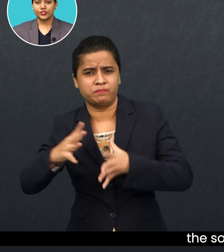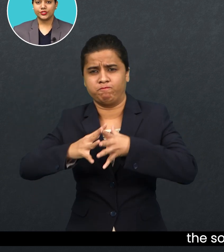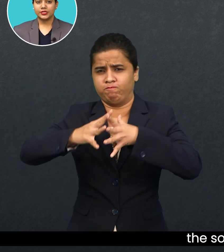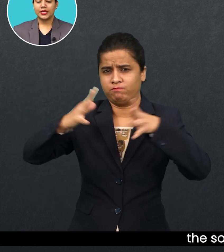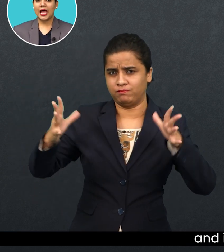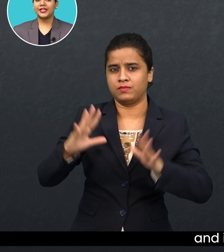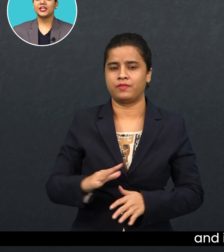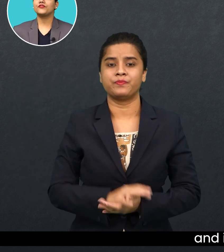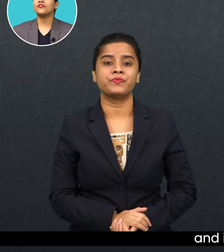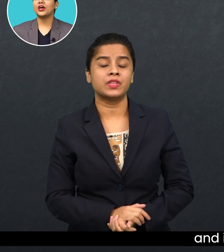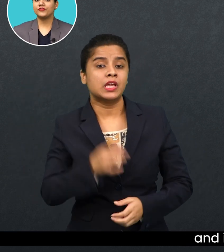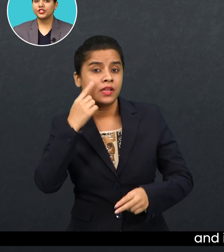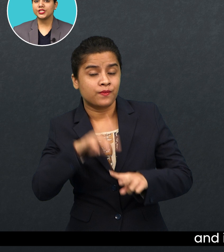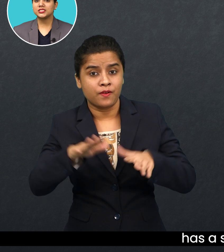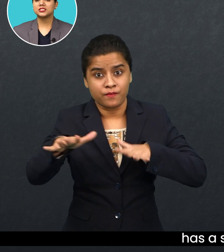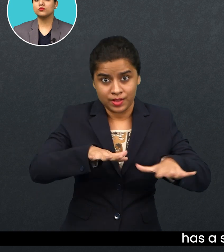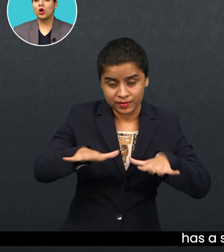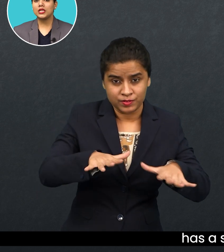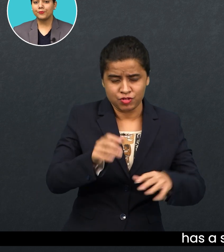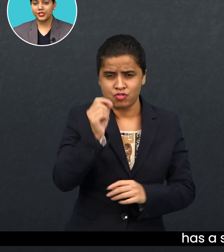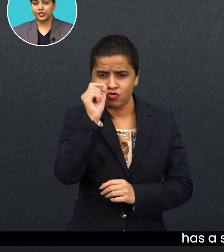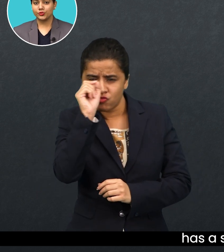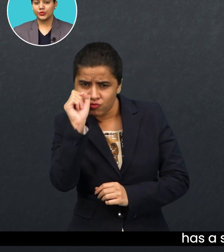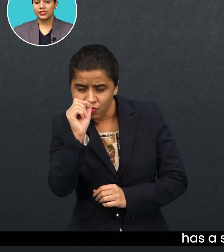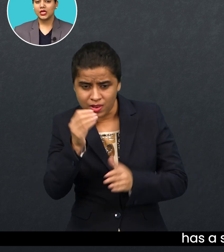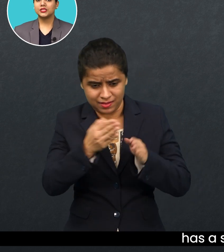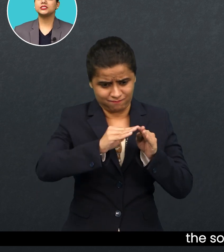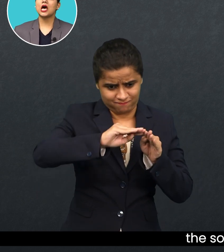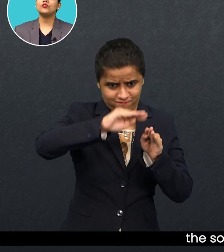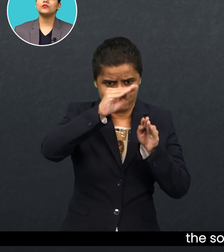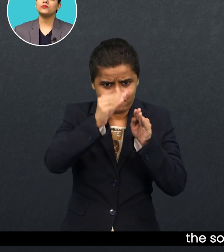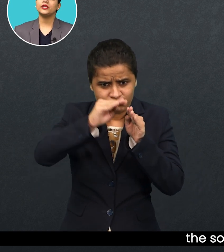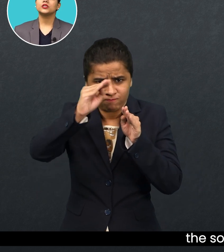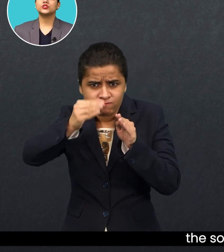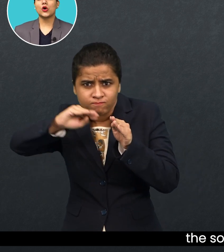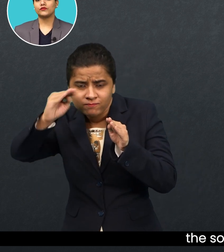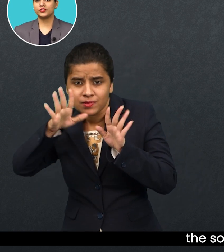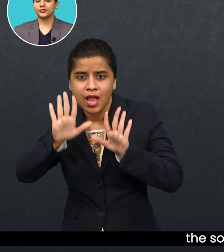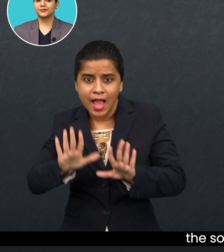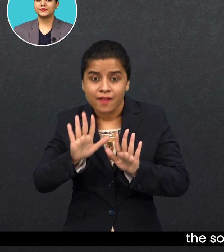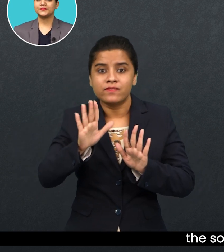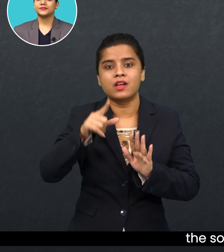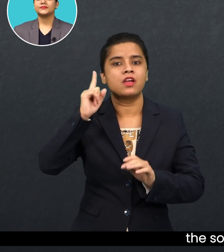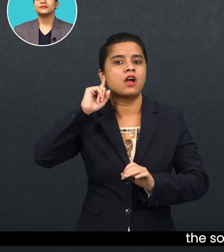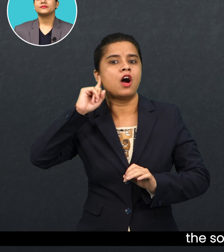loud and if the vibration has a small amplitude, the sound will be soft.